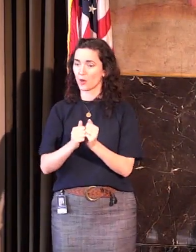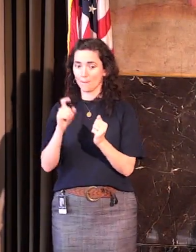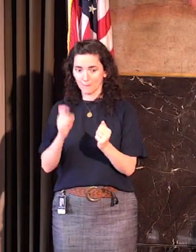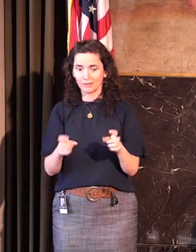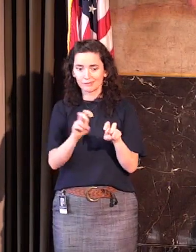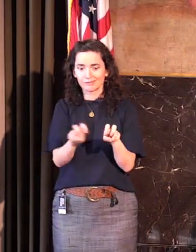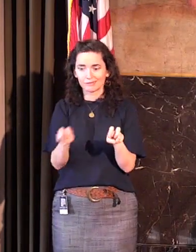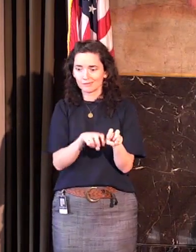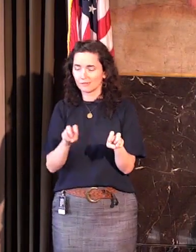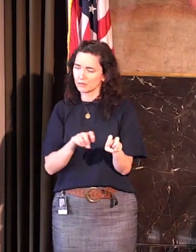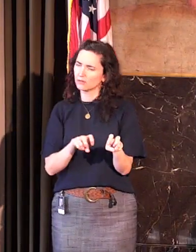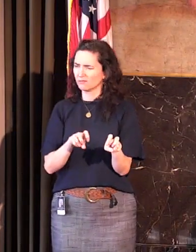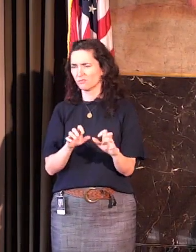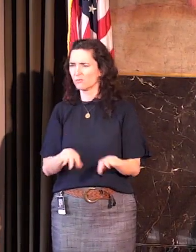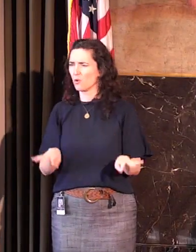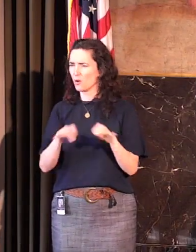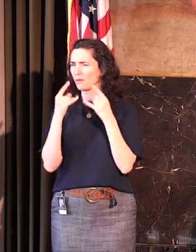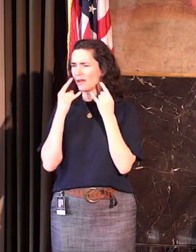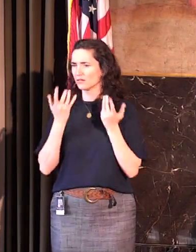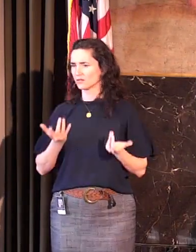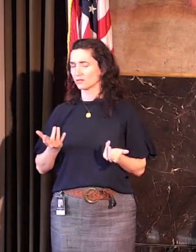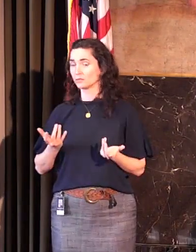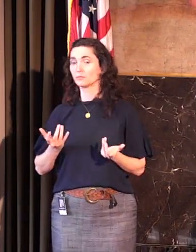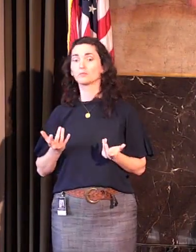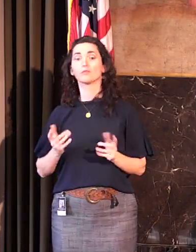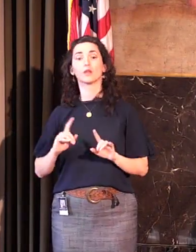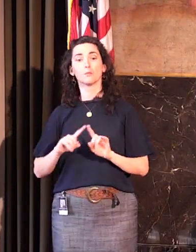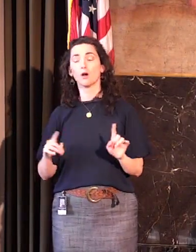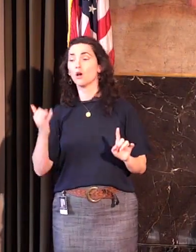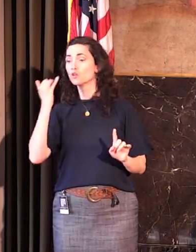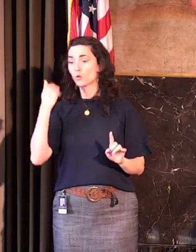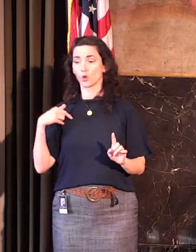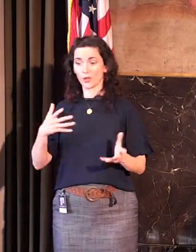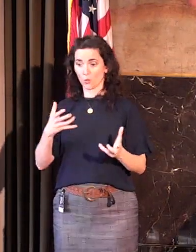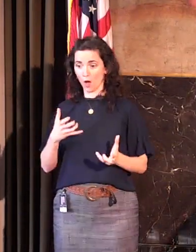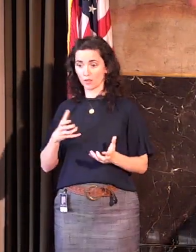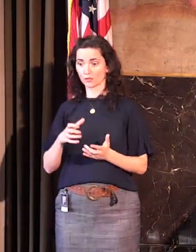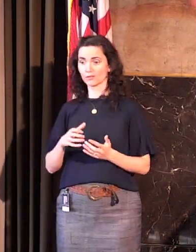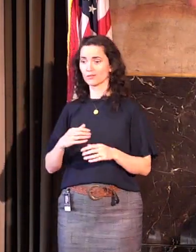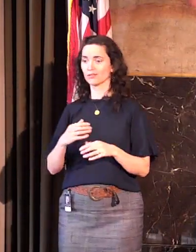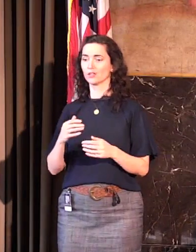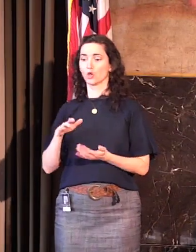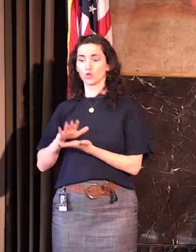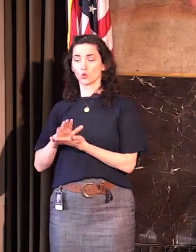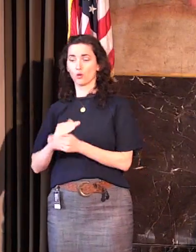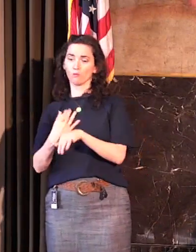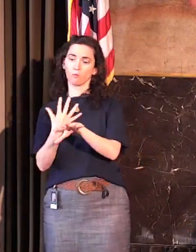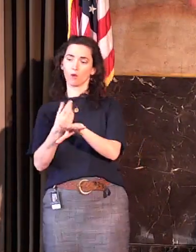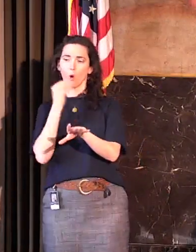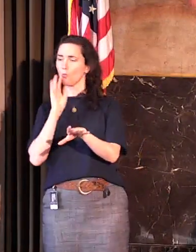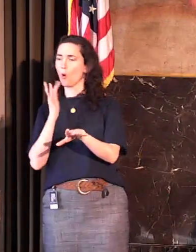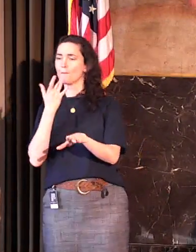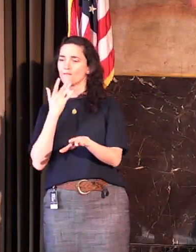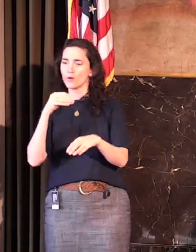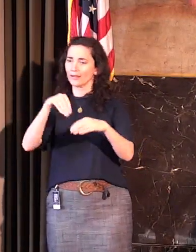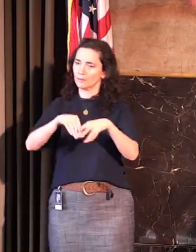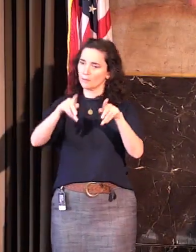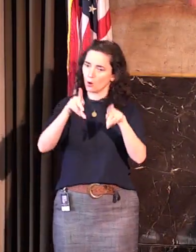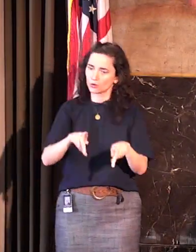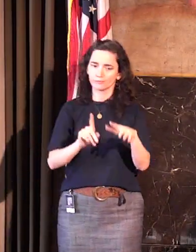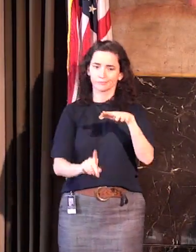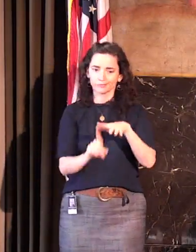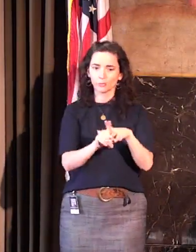class. And if we want to have in-person learning with the fewest disruptions, then